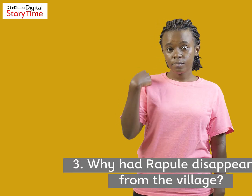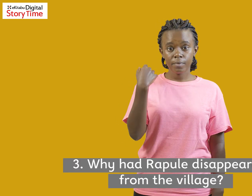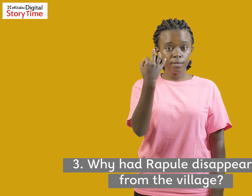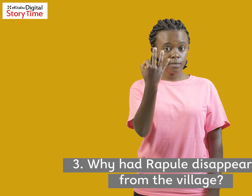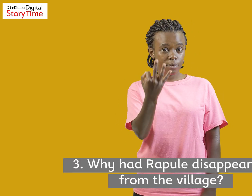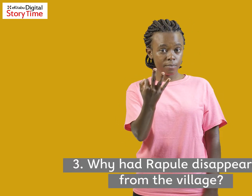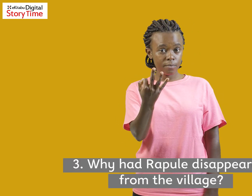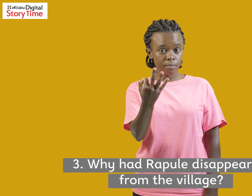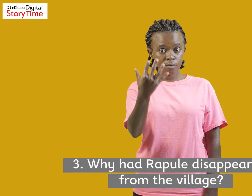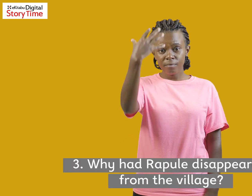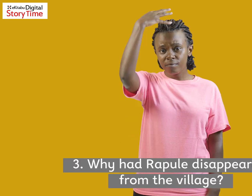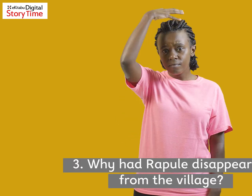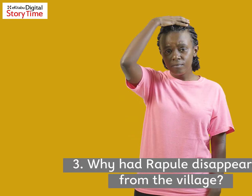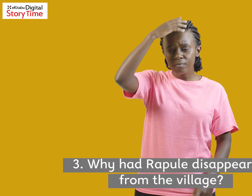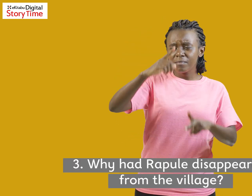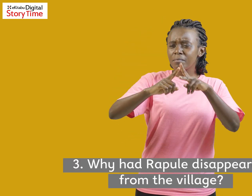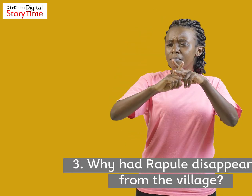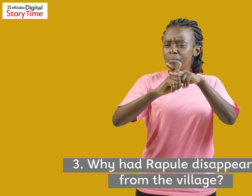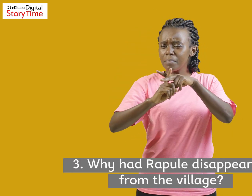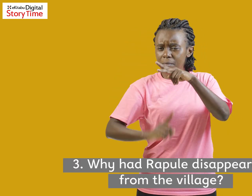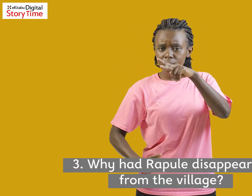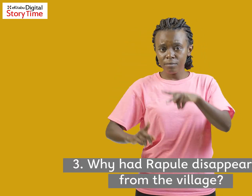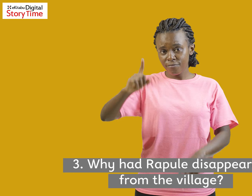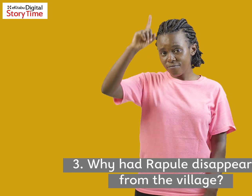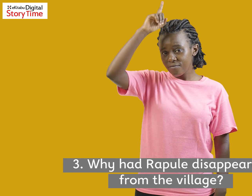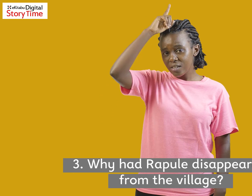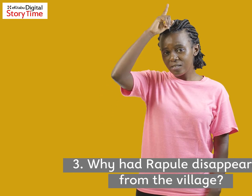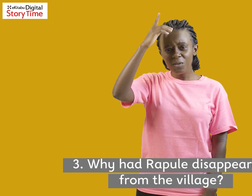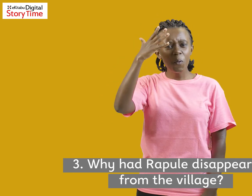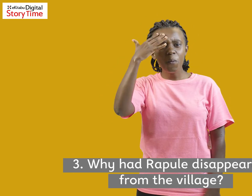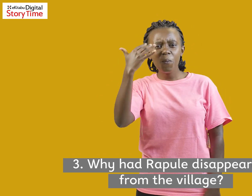Number 3. Why had Rapule disappeared from the village?